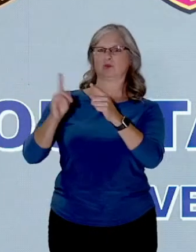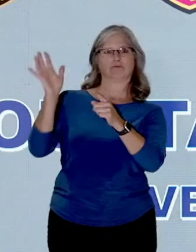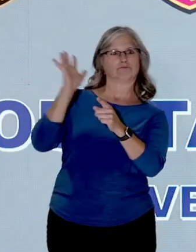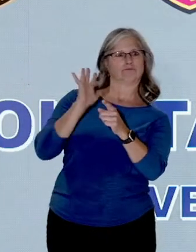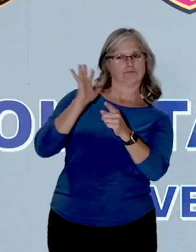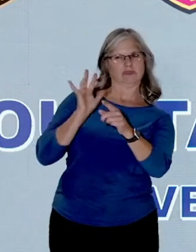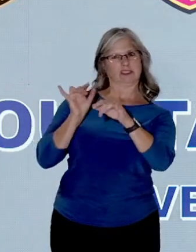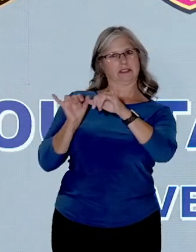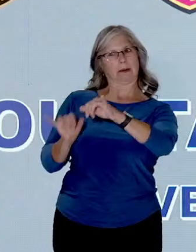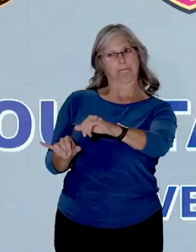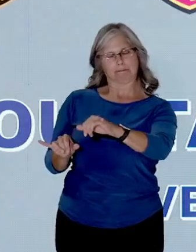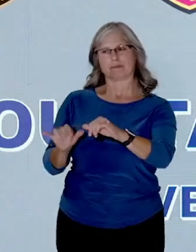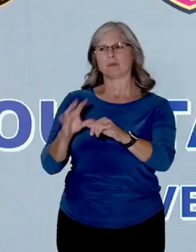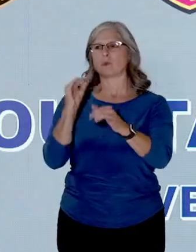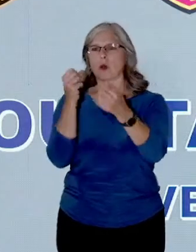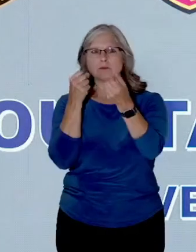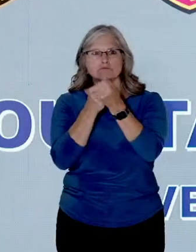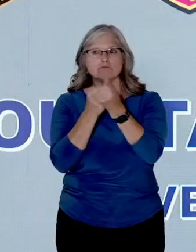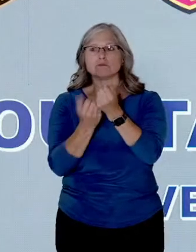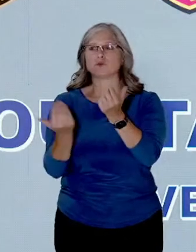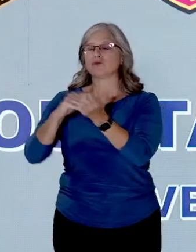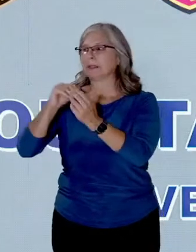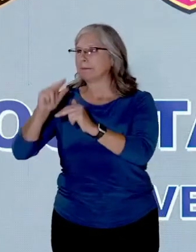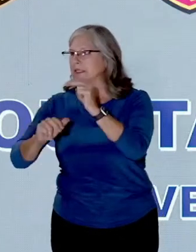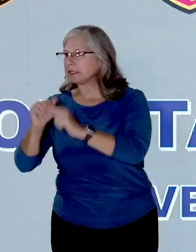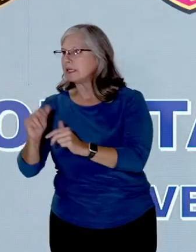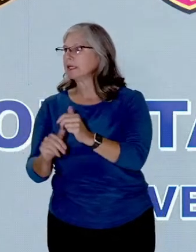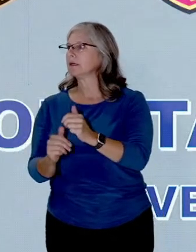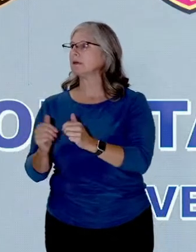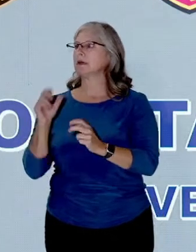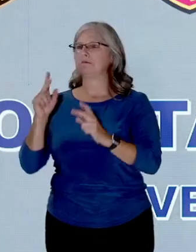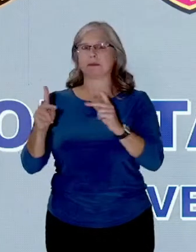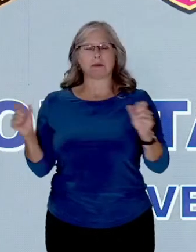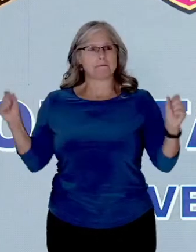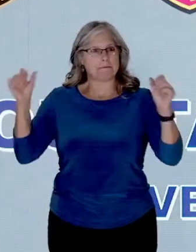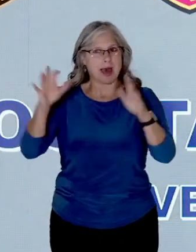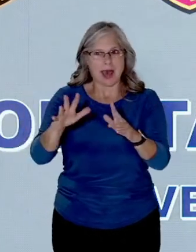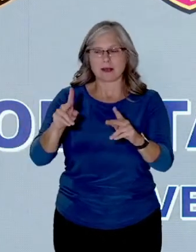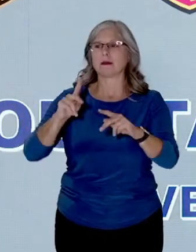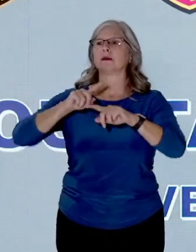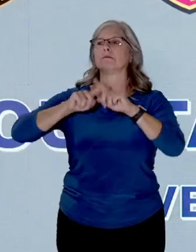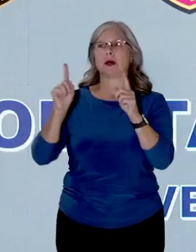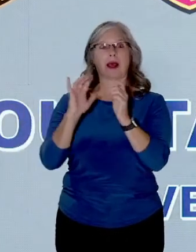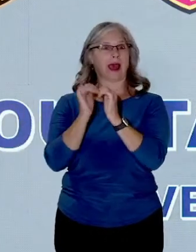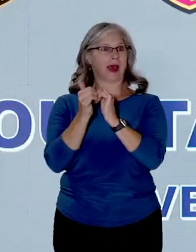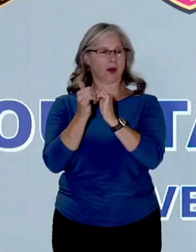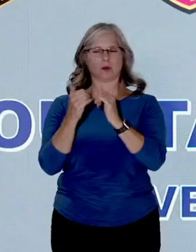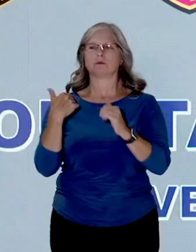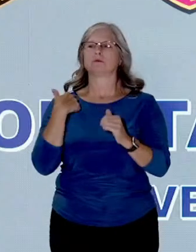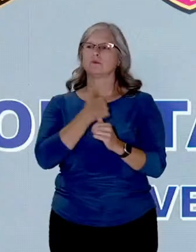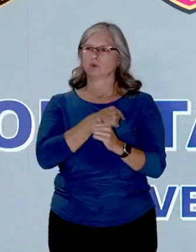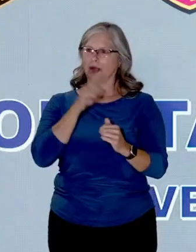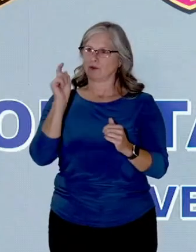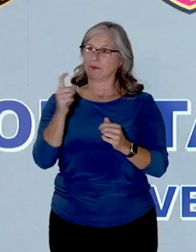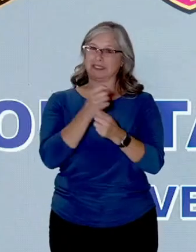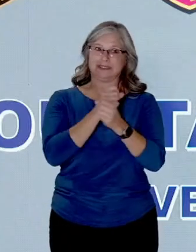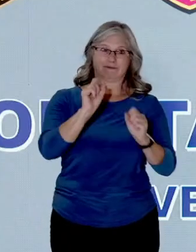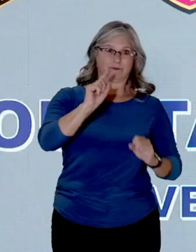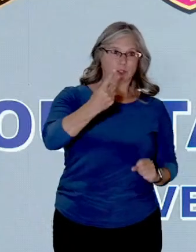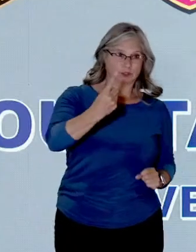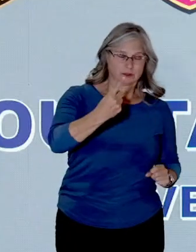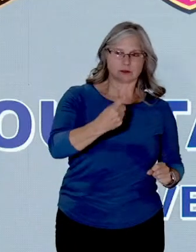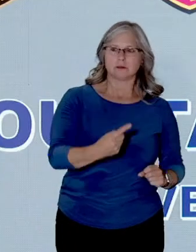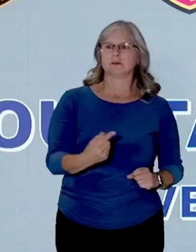want to support the rebuilding, the repopulation, but in order to do that, we need to be safe and we need to